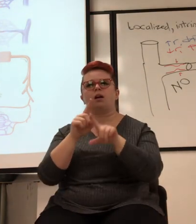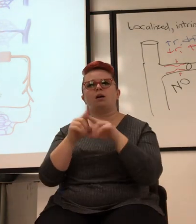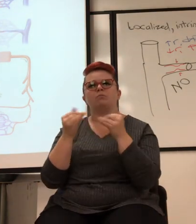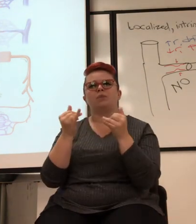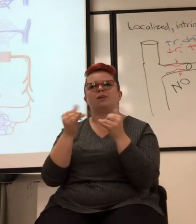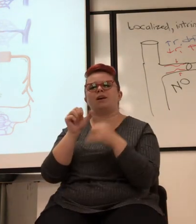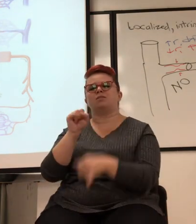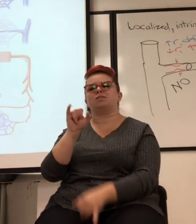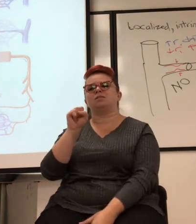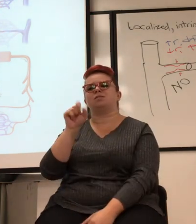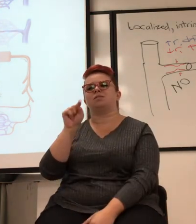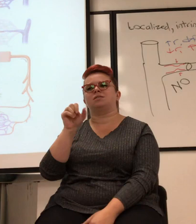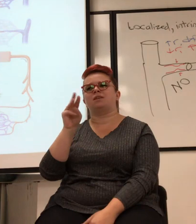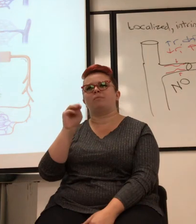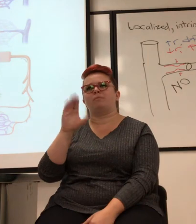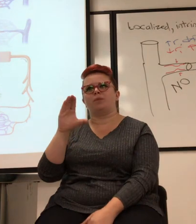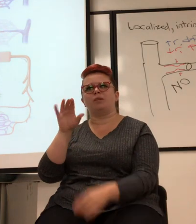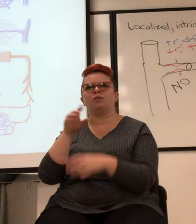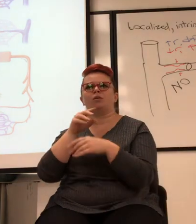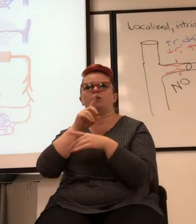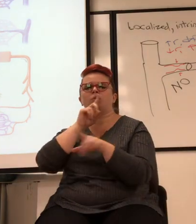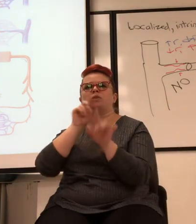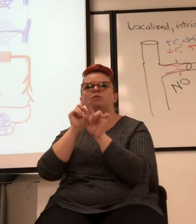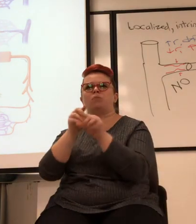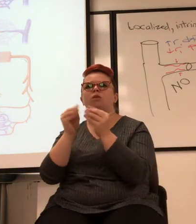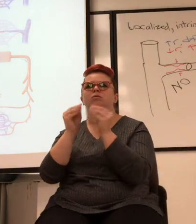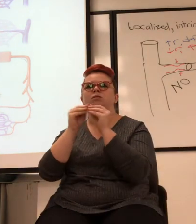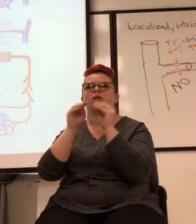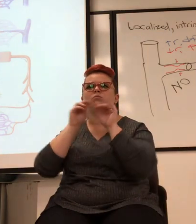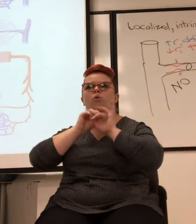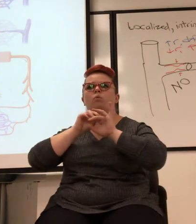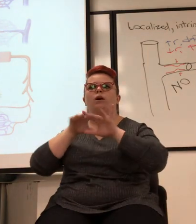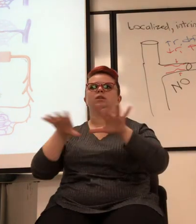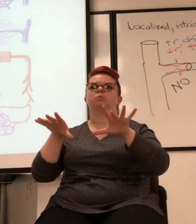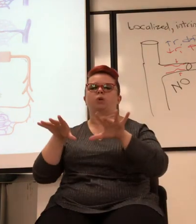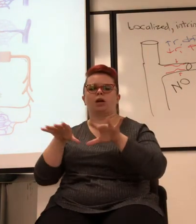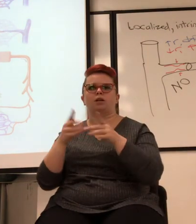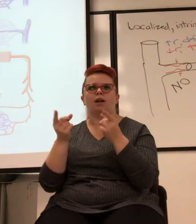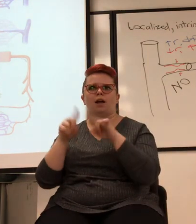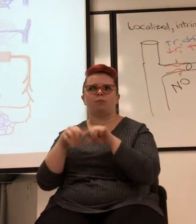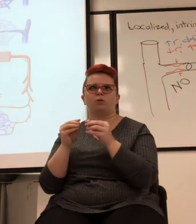systemic response that's widespread.